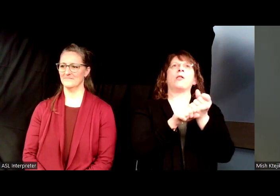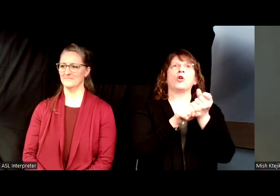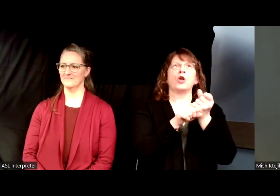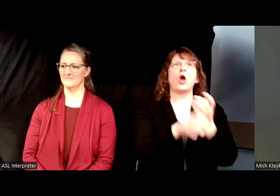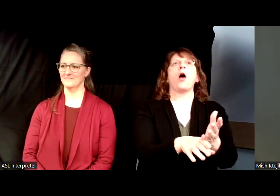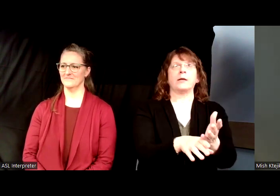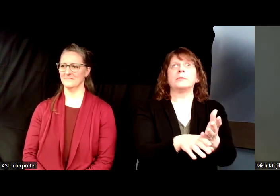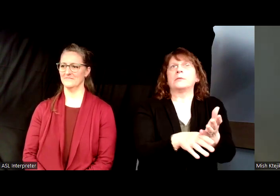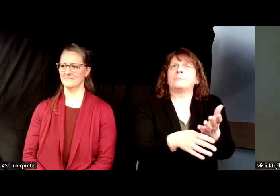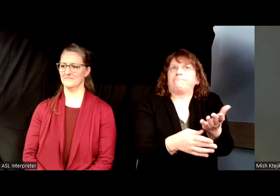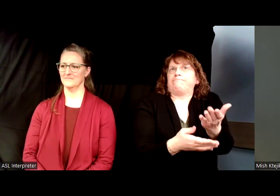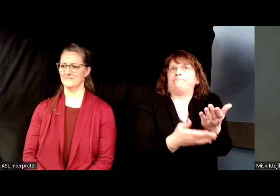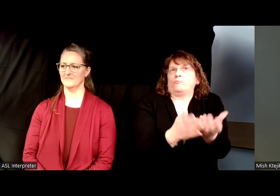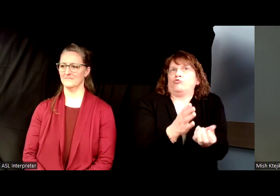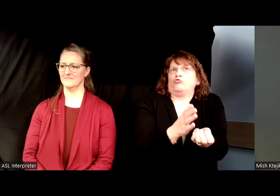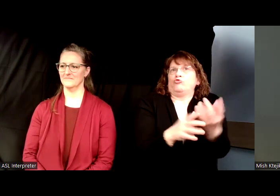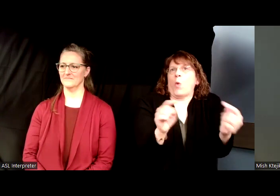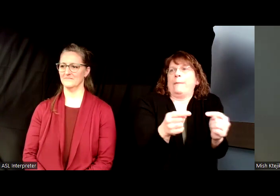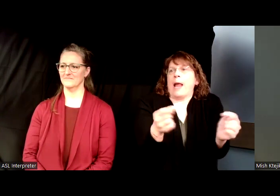Will the system cause